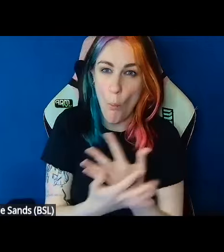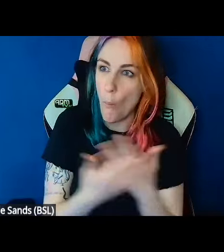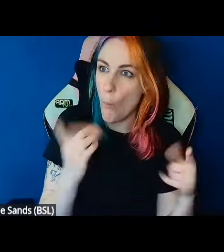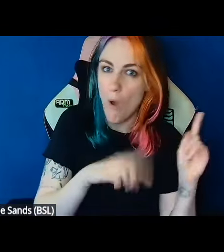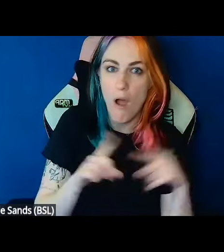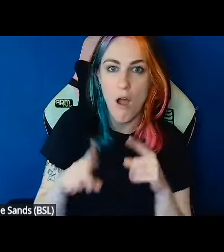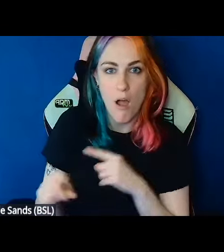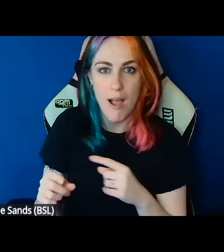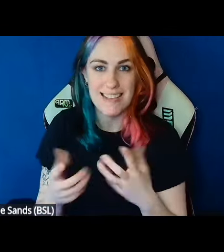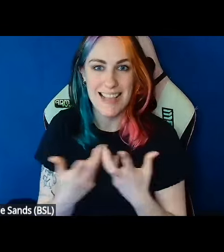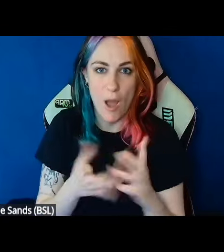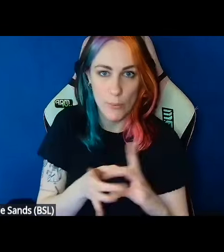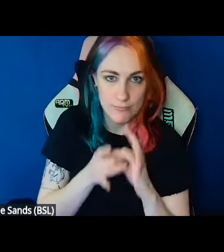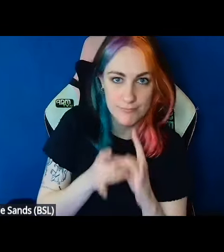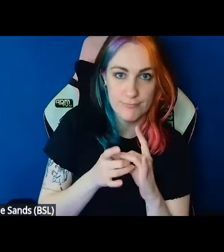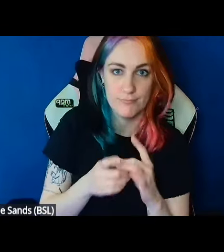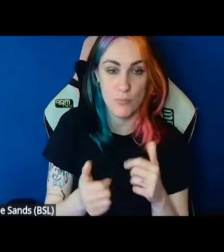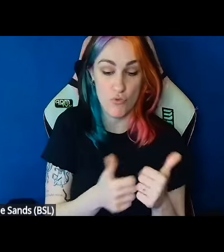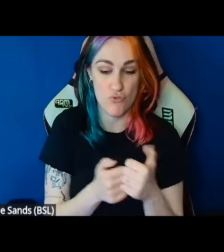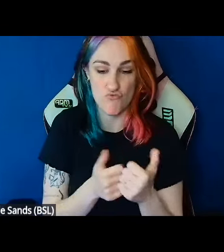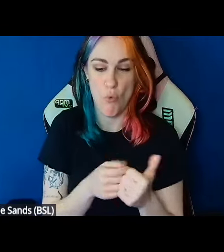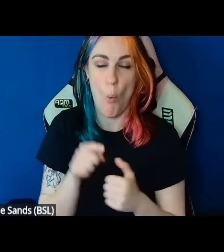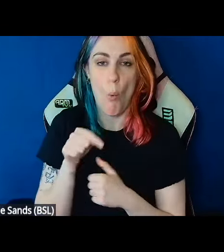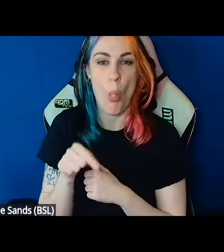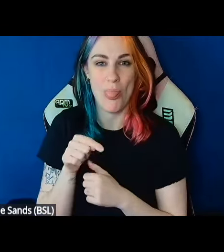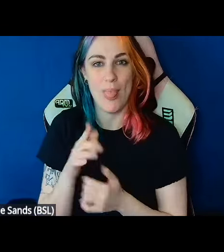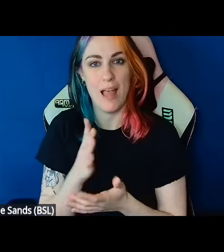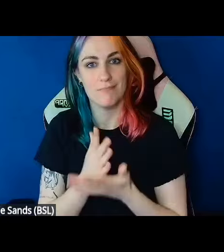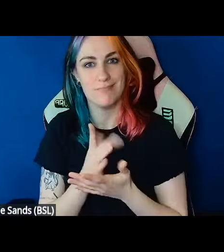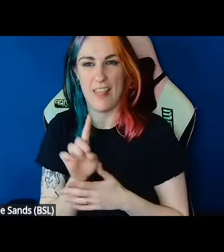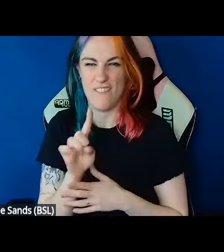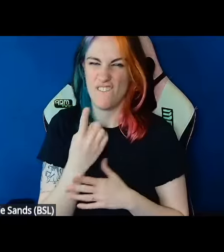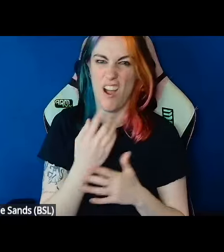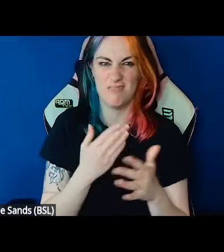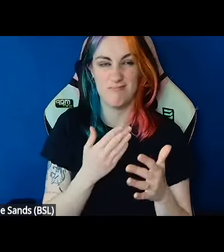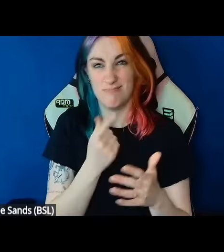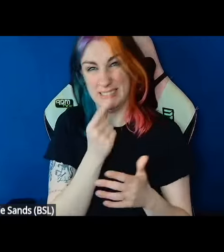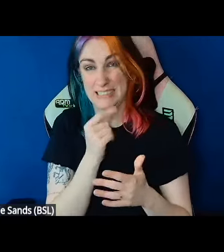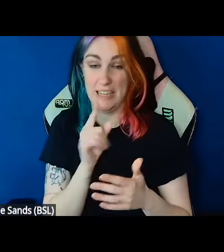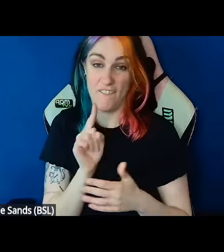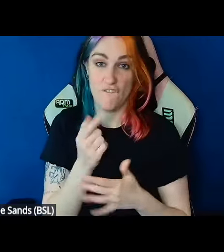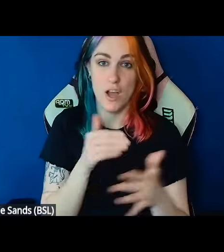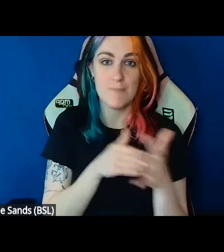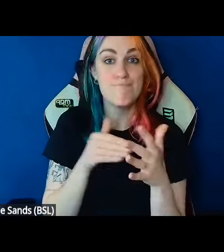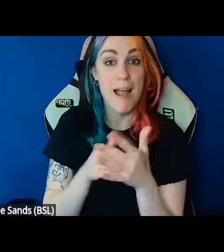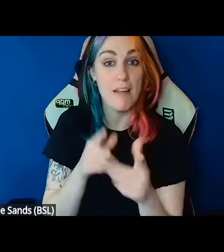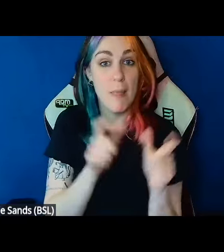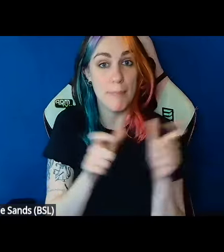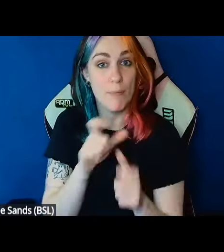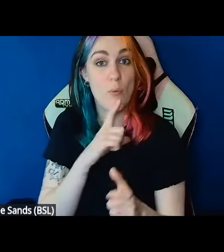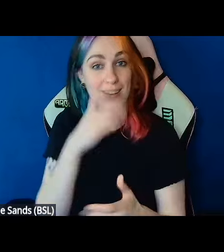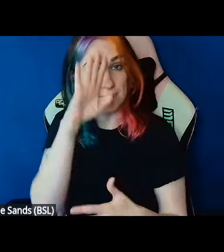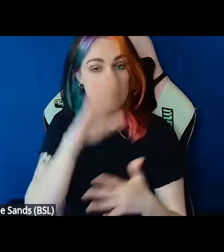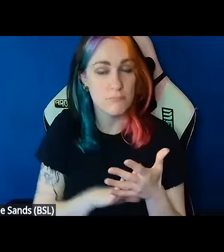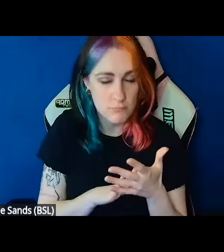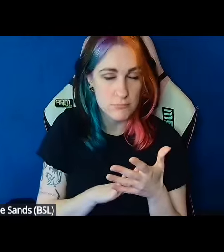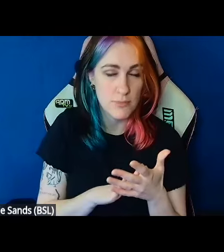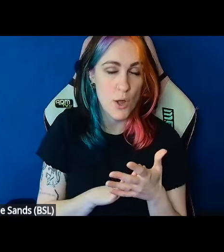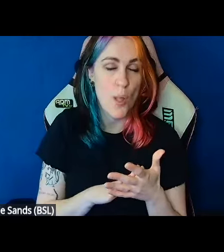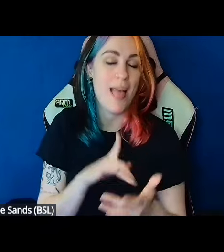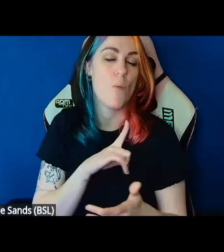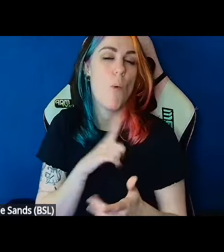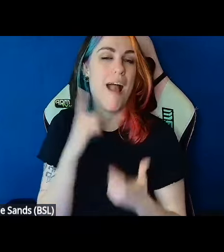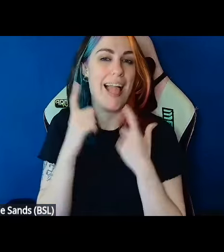controls are potentially one of the first barriers that people could hit, which is why thinking about your controls